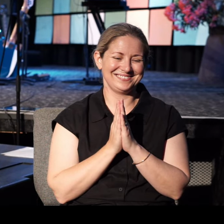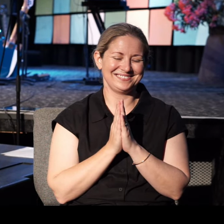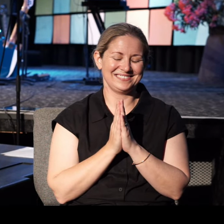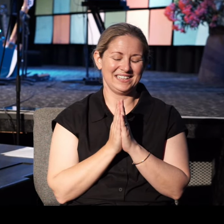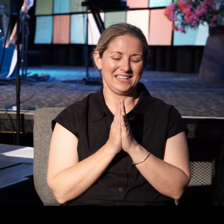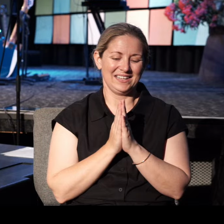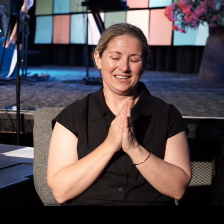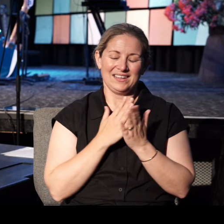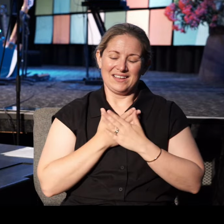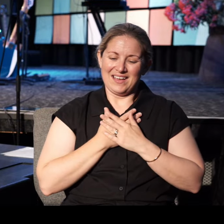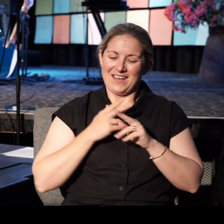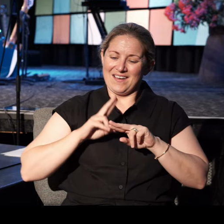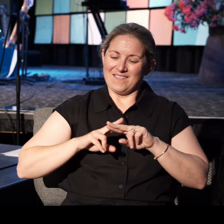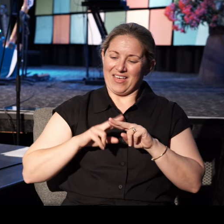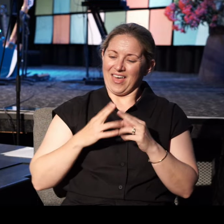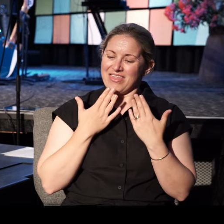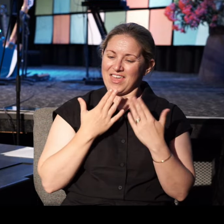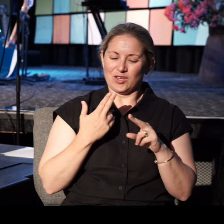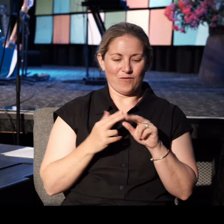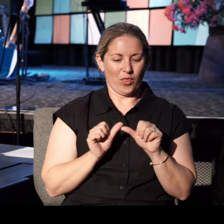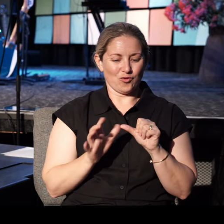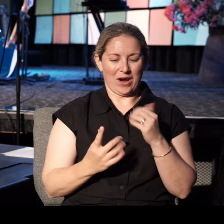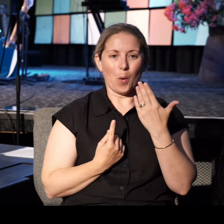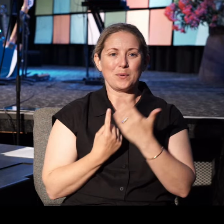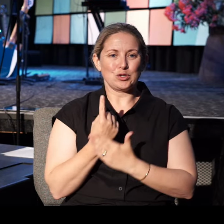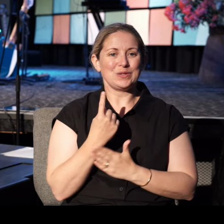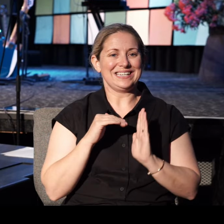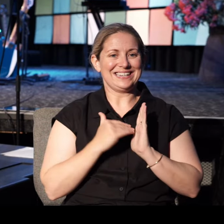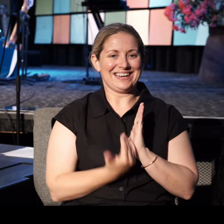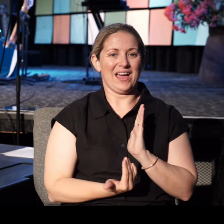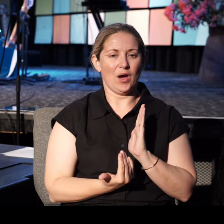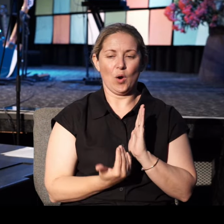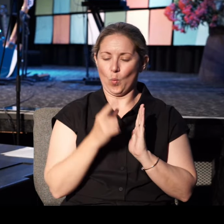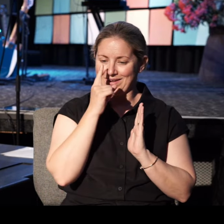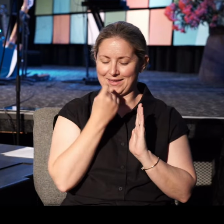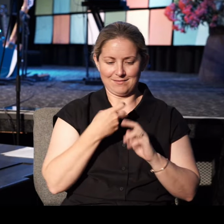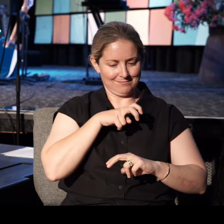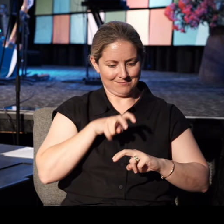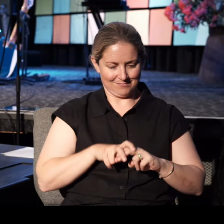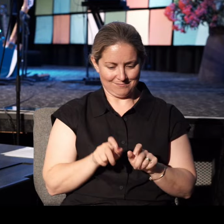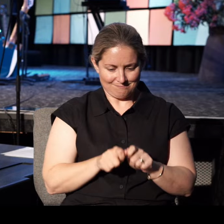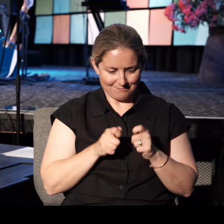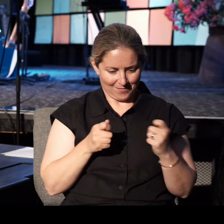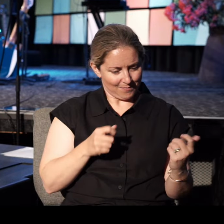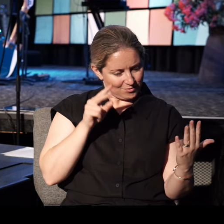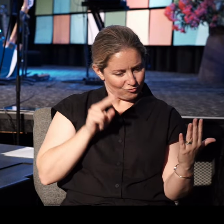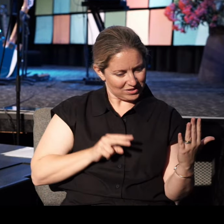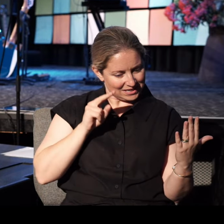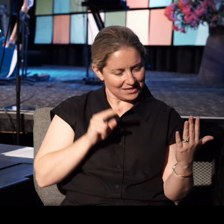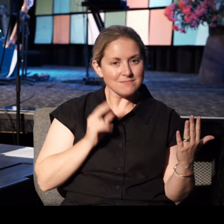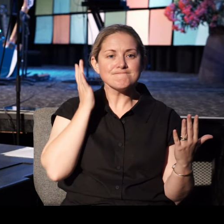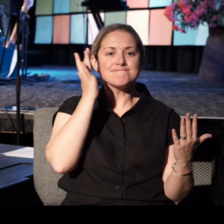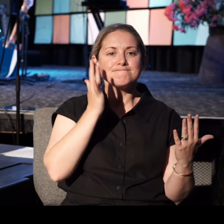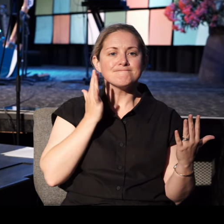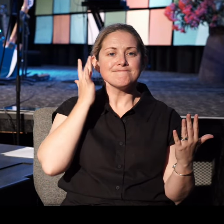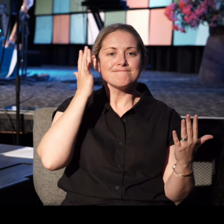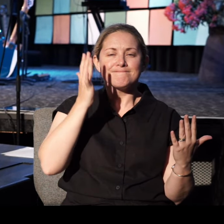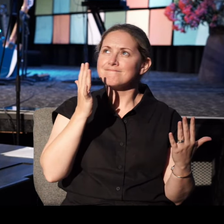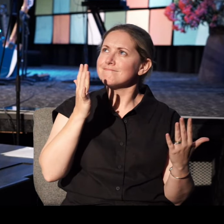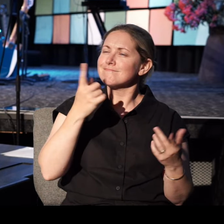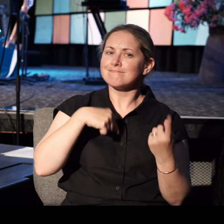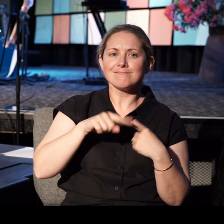Oh, Father, we thank you for the great opportunity is now to reflect more deeply on the words you have given us. And we pray, please, by your Holy Spirit,